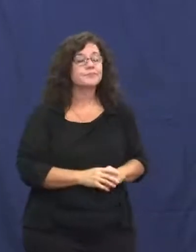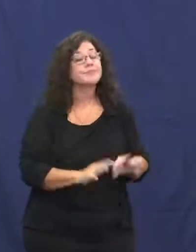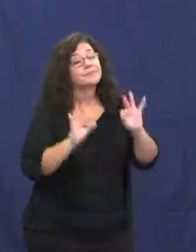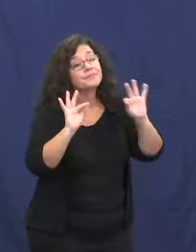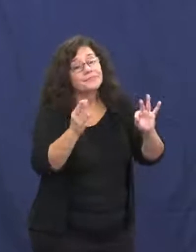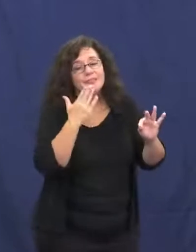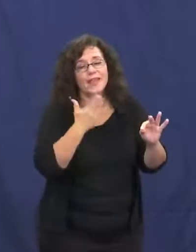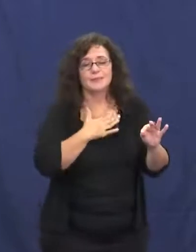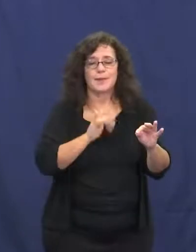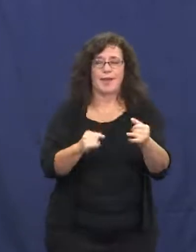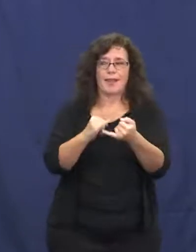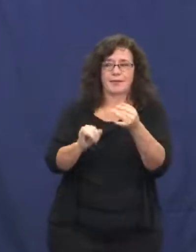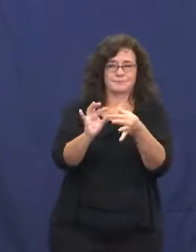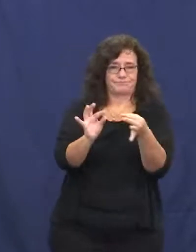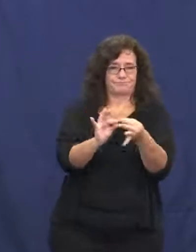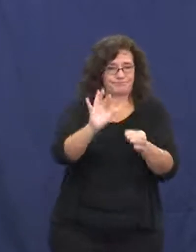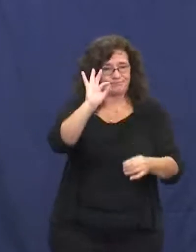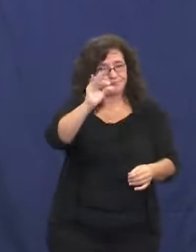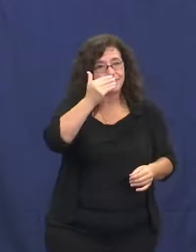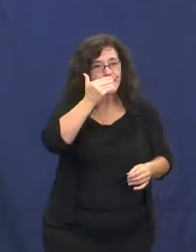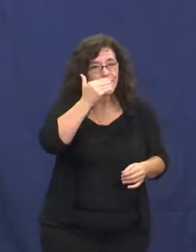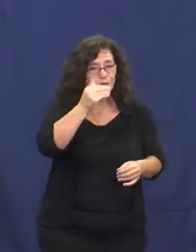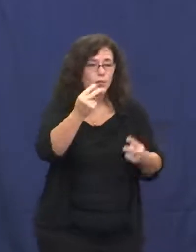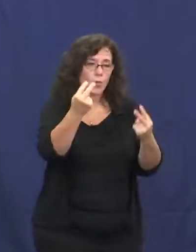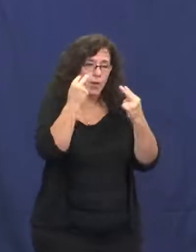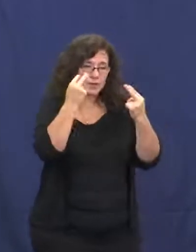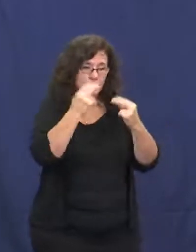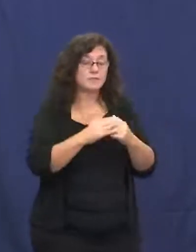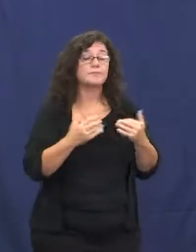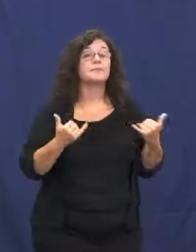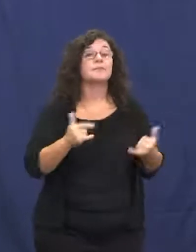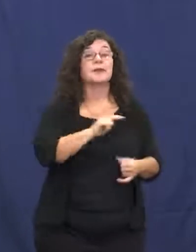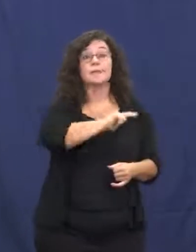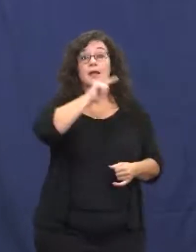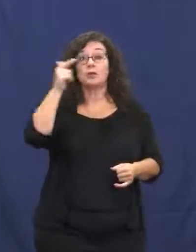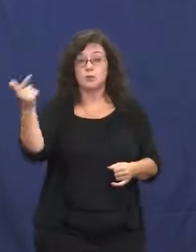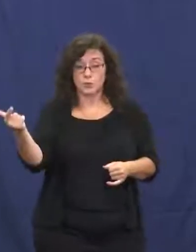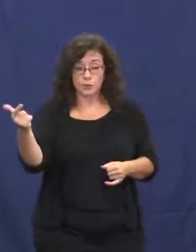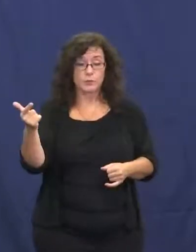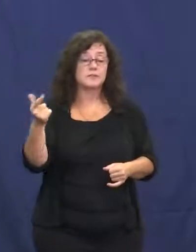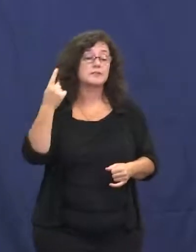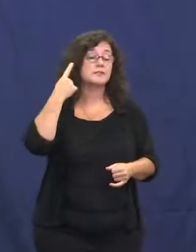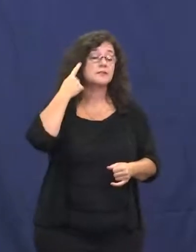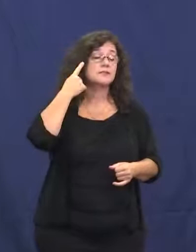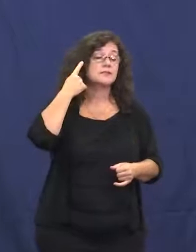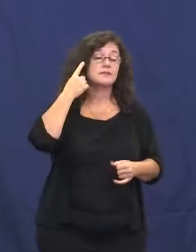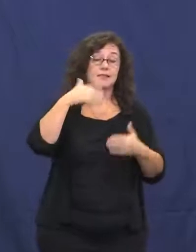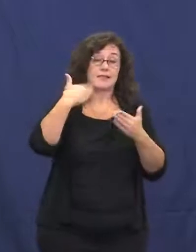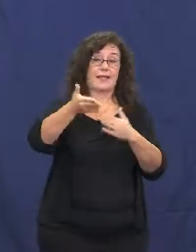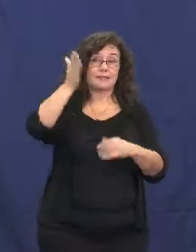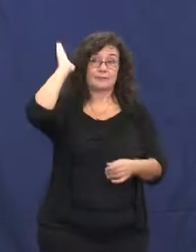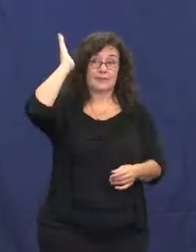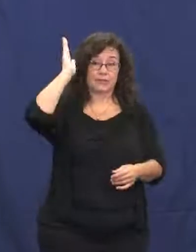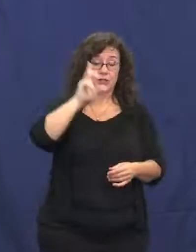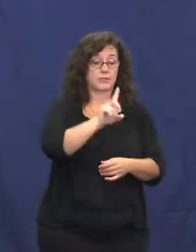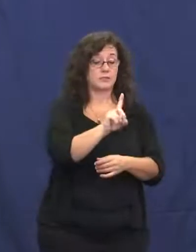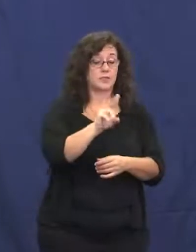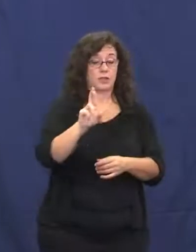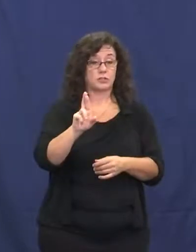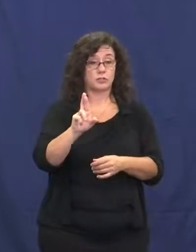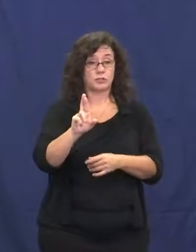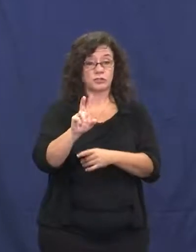you for tuning in, and now it's my pleasure to introduce our next speaker for today's press conference, which is Dr.